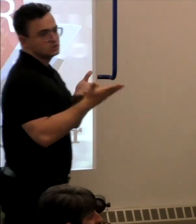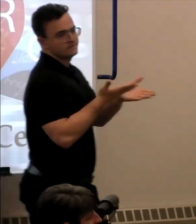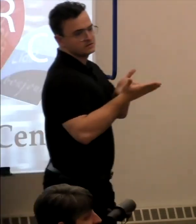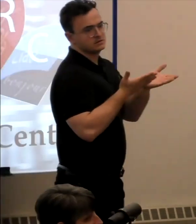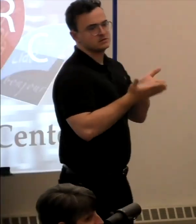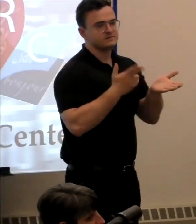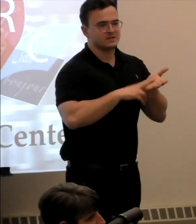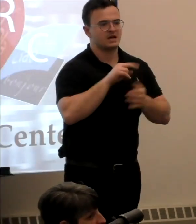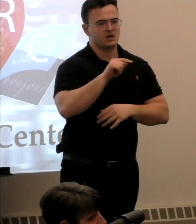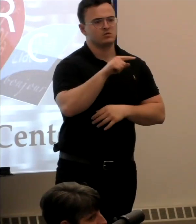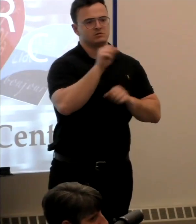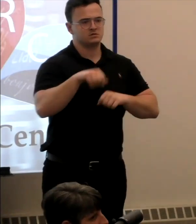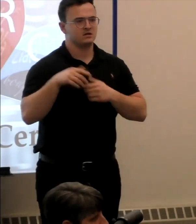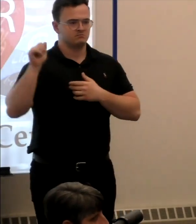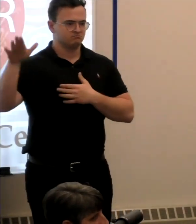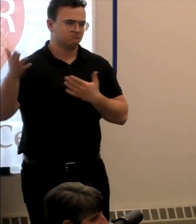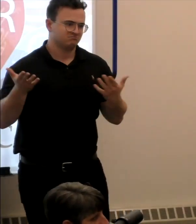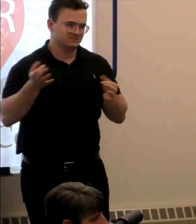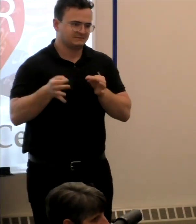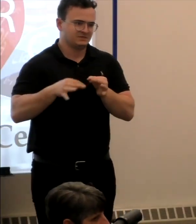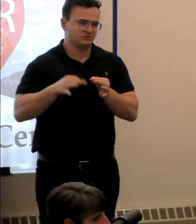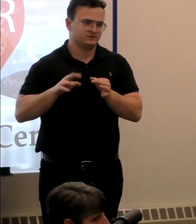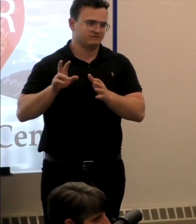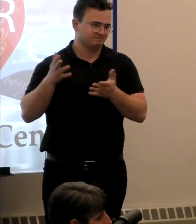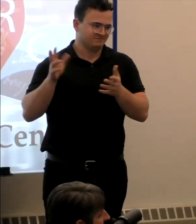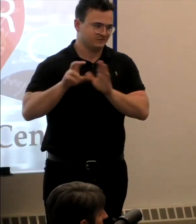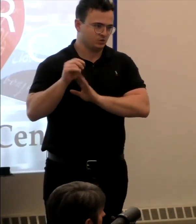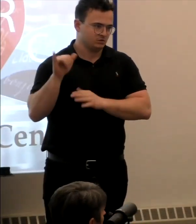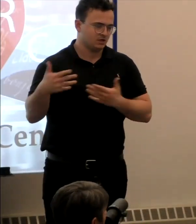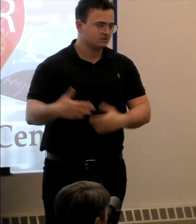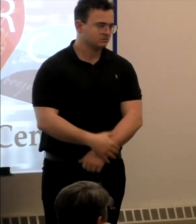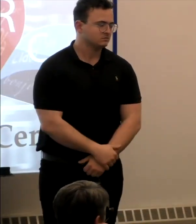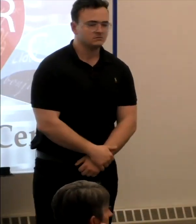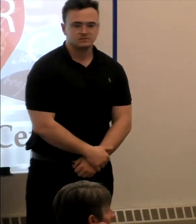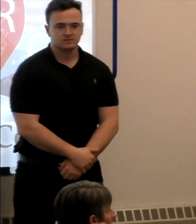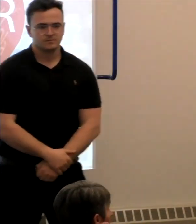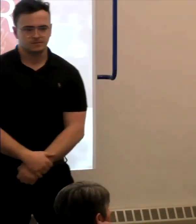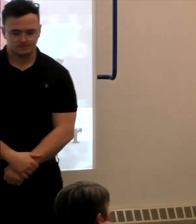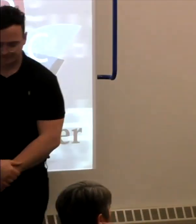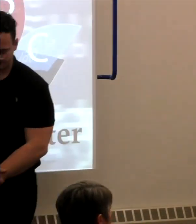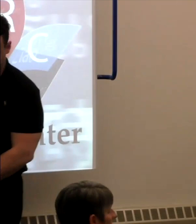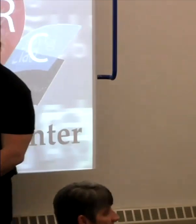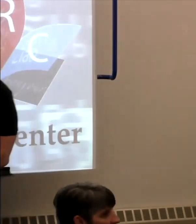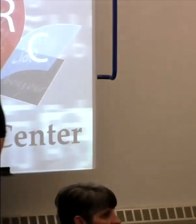And there are a lot of services out there as well that you can reach out to caption those videos as well.